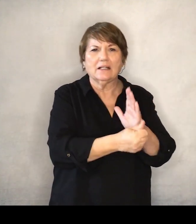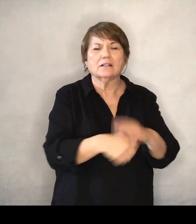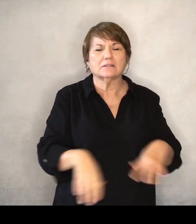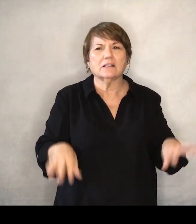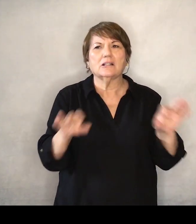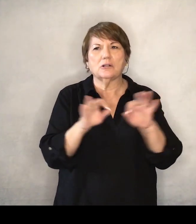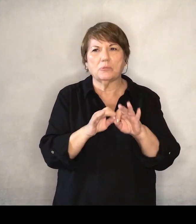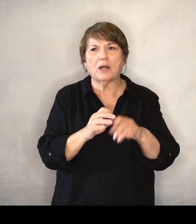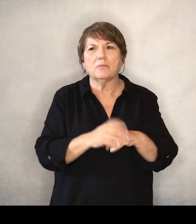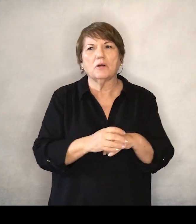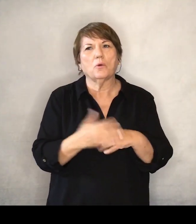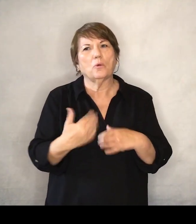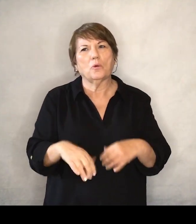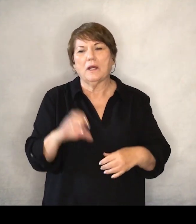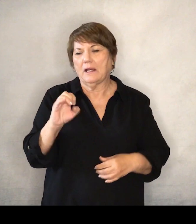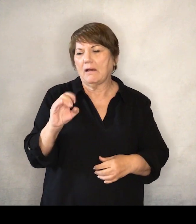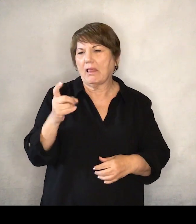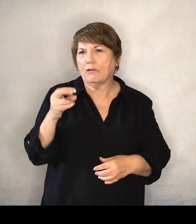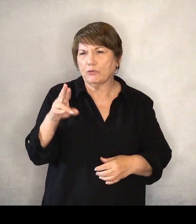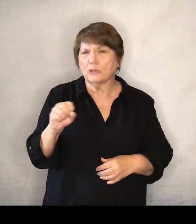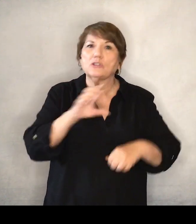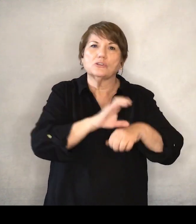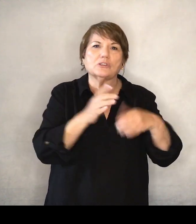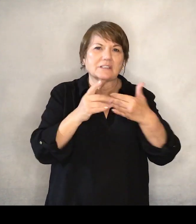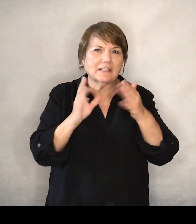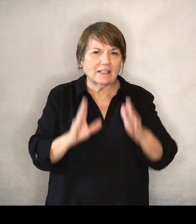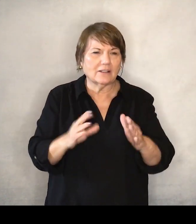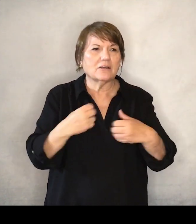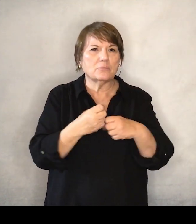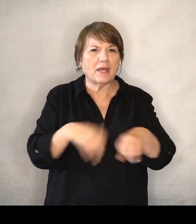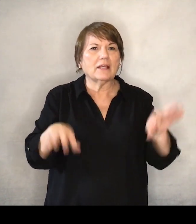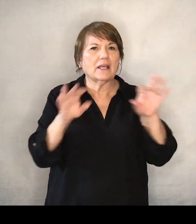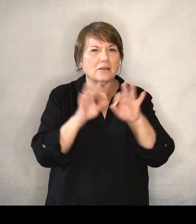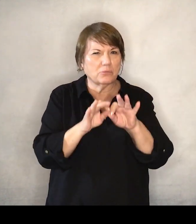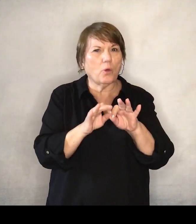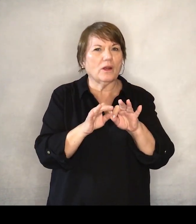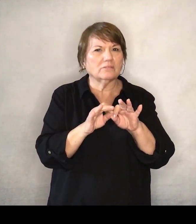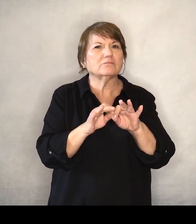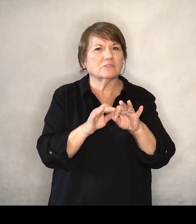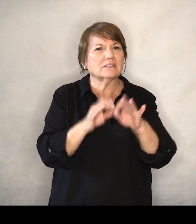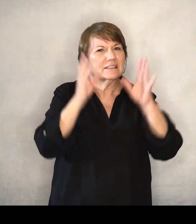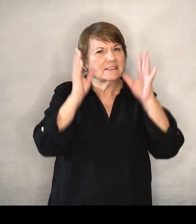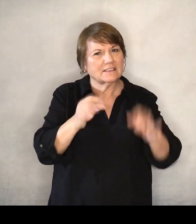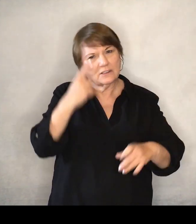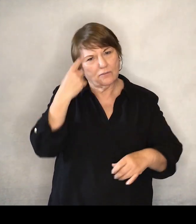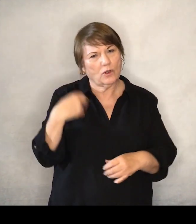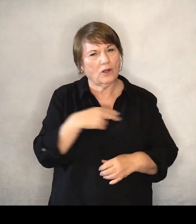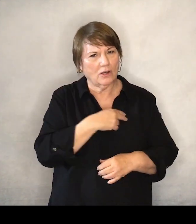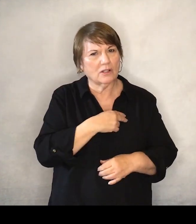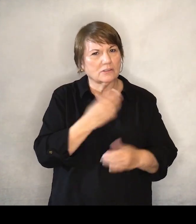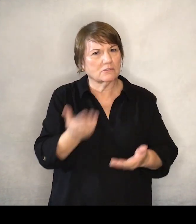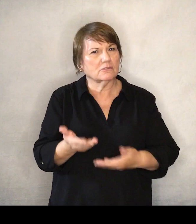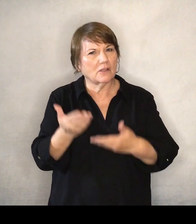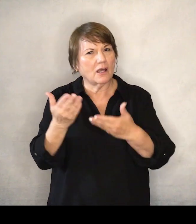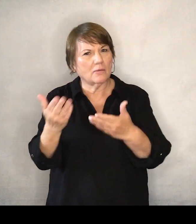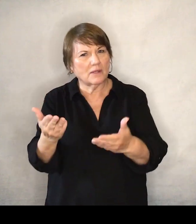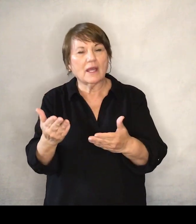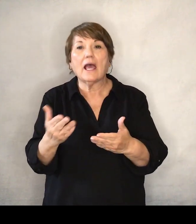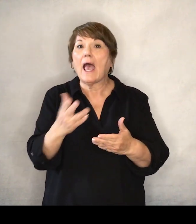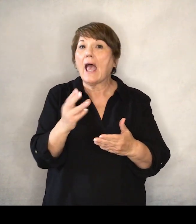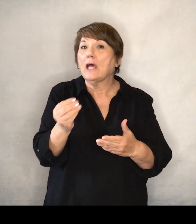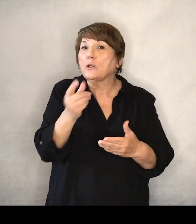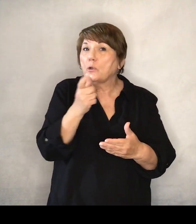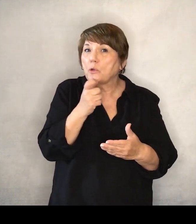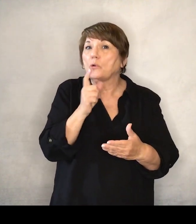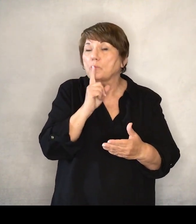elders make a lot of important decisions for us. So nominate who you think might be good at that and interested in doing